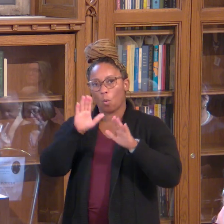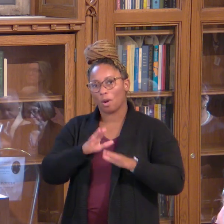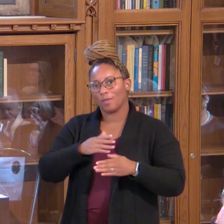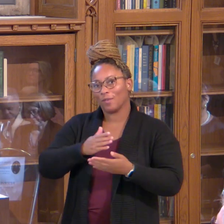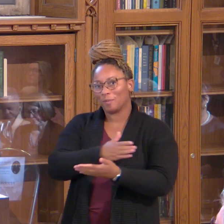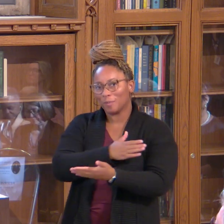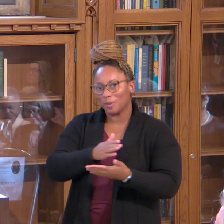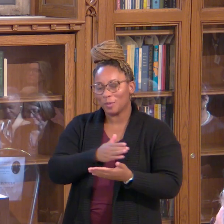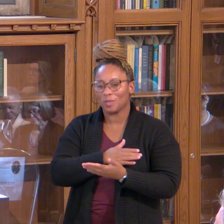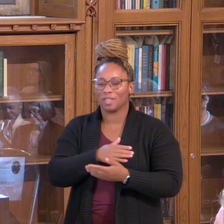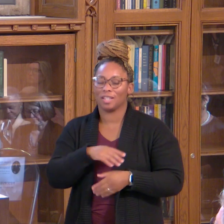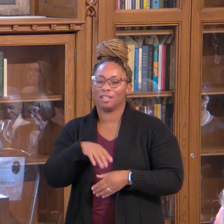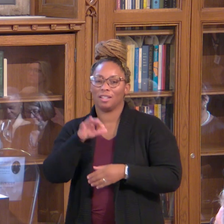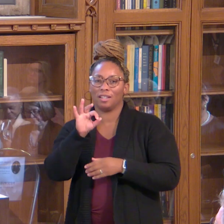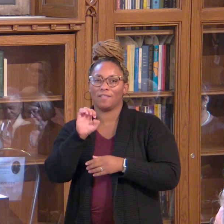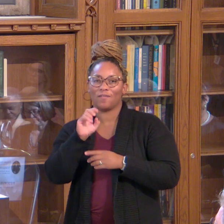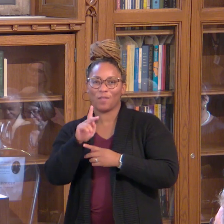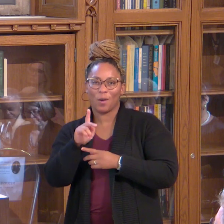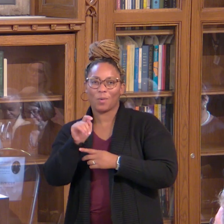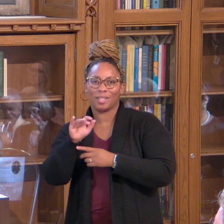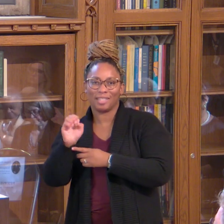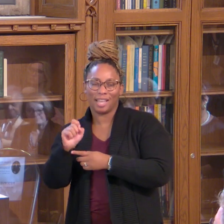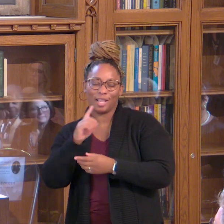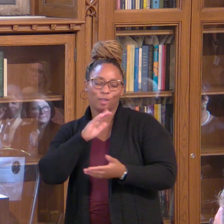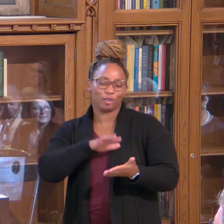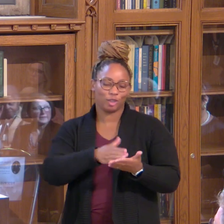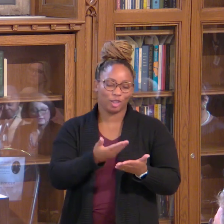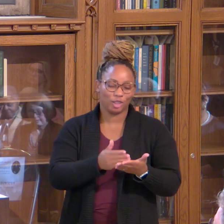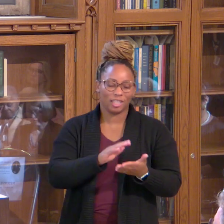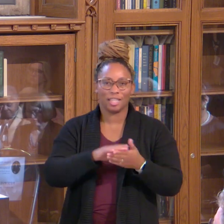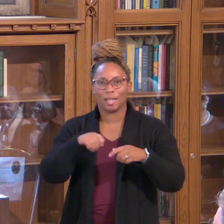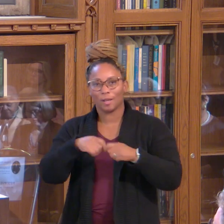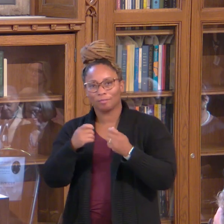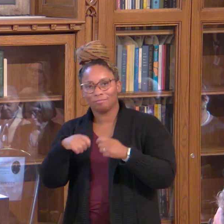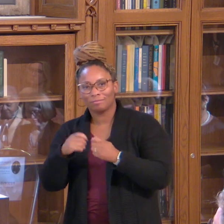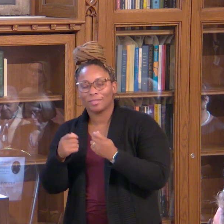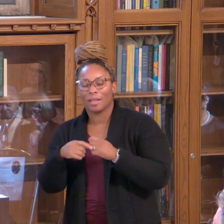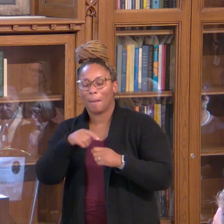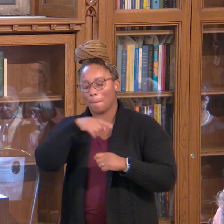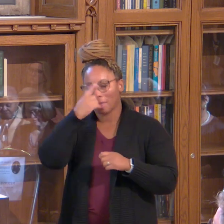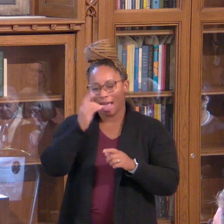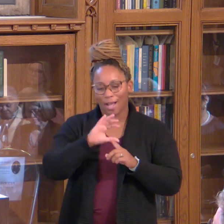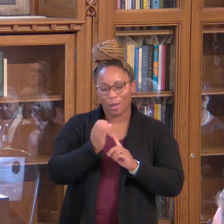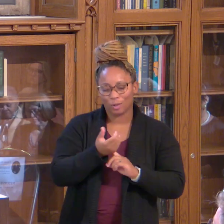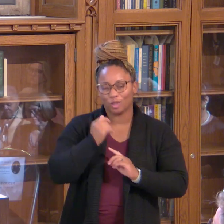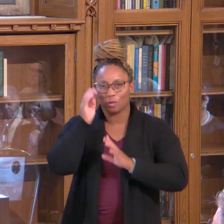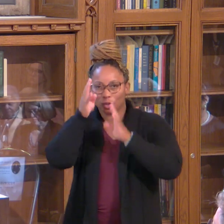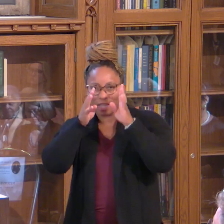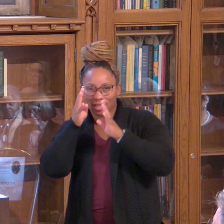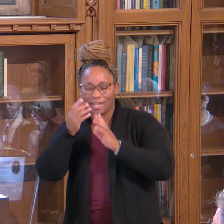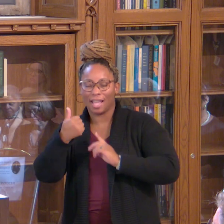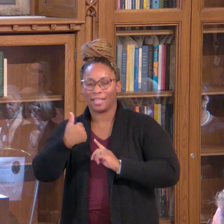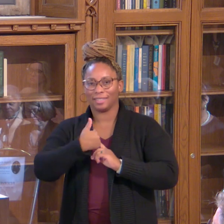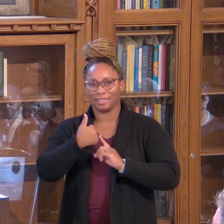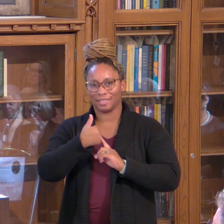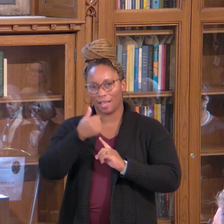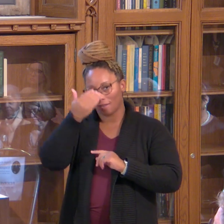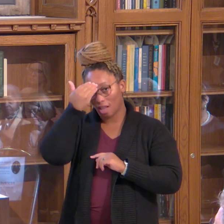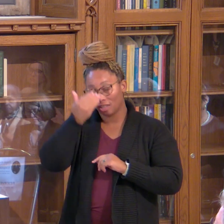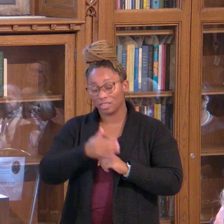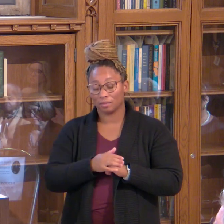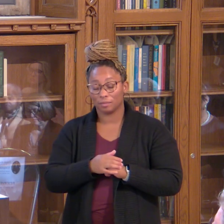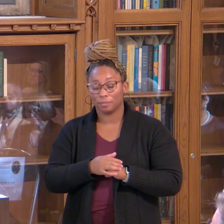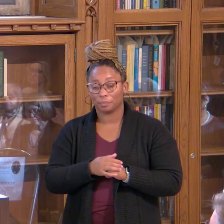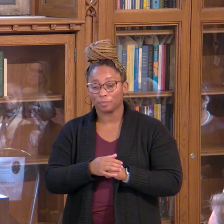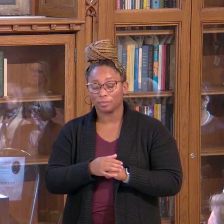music folktales cooking quilting a Black Culture creativity and self-consciousness nor